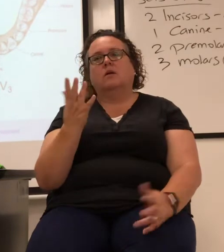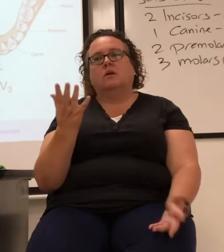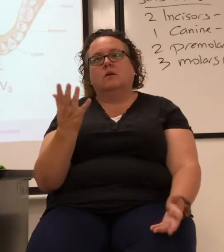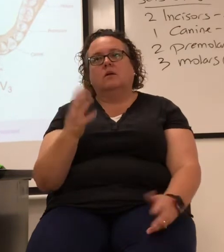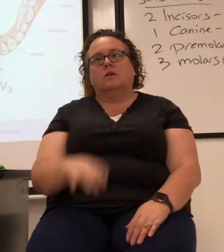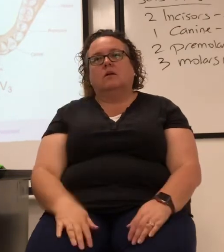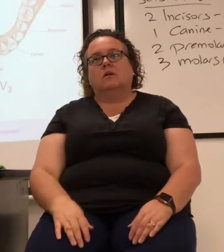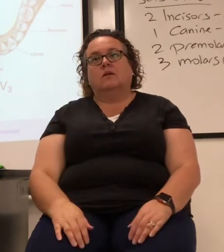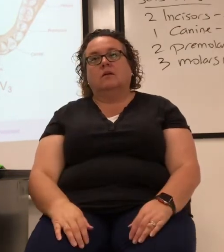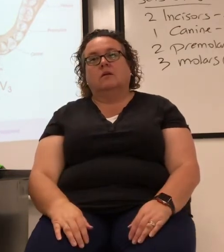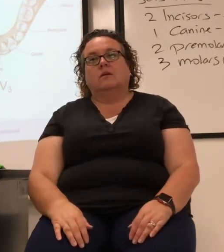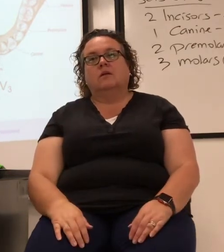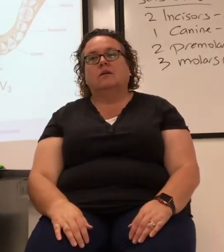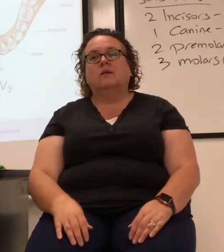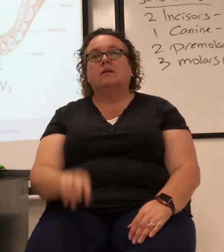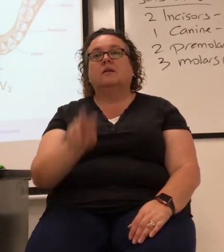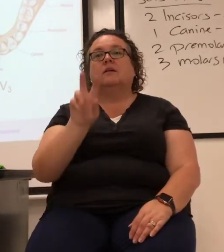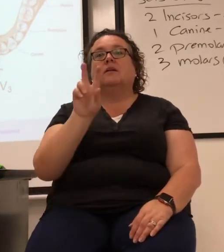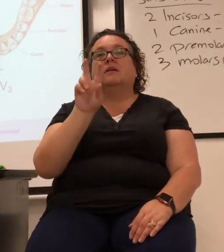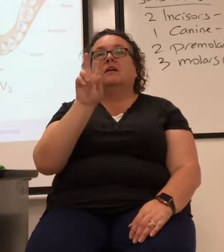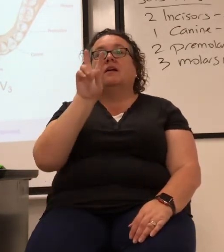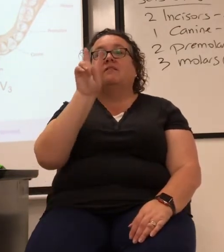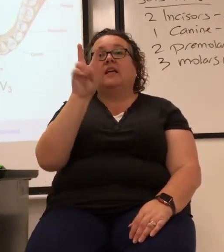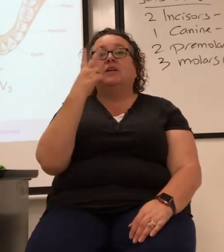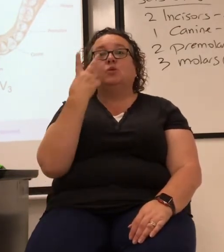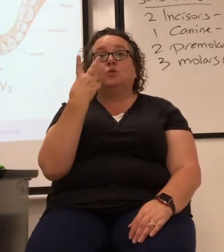So I just gave you a picture of